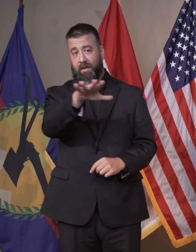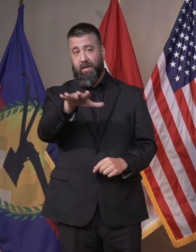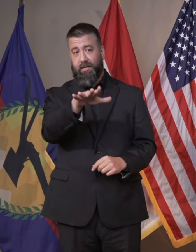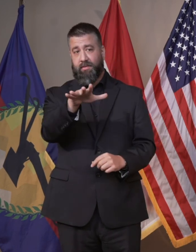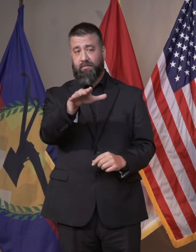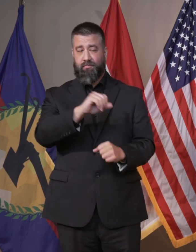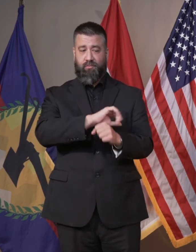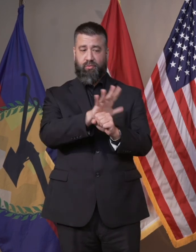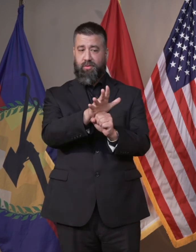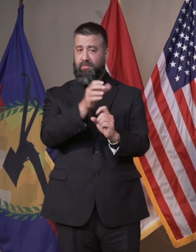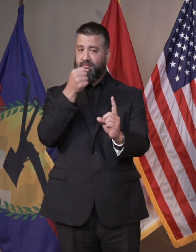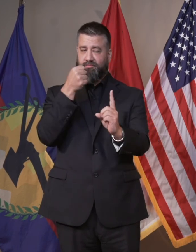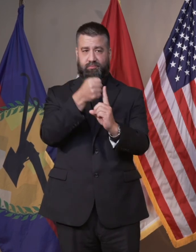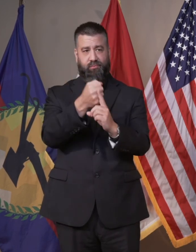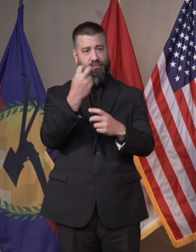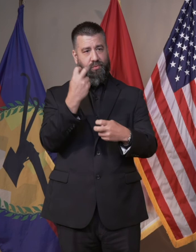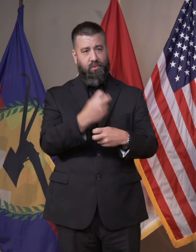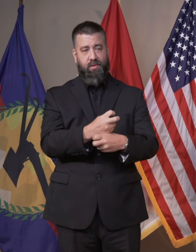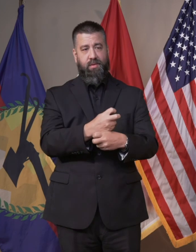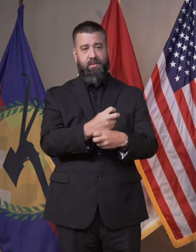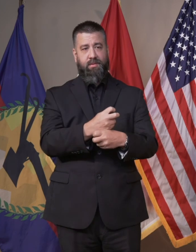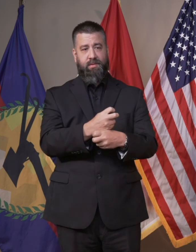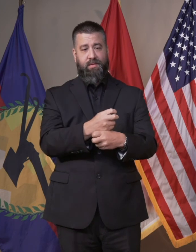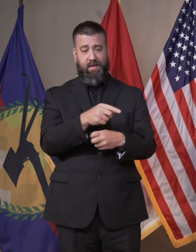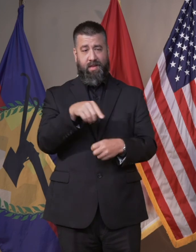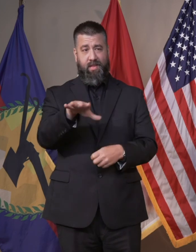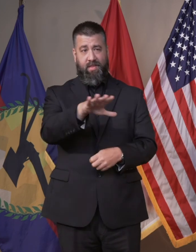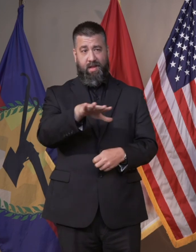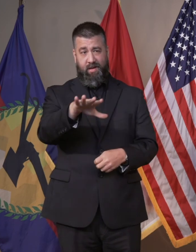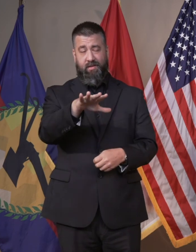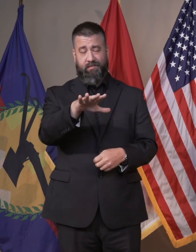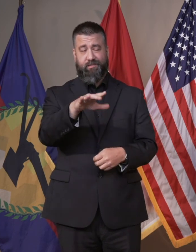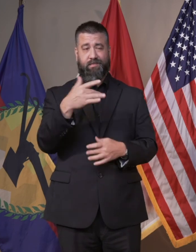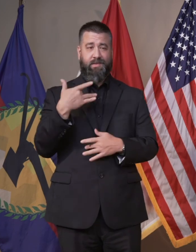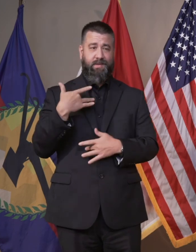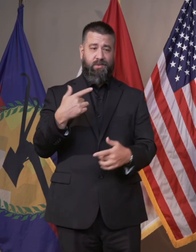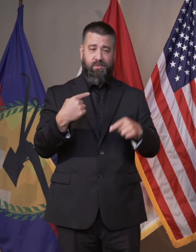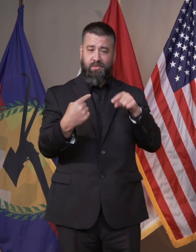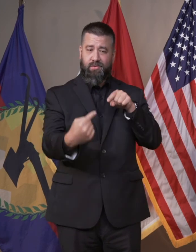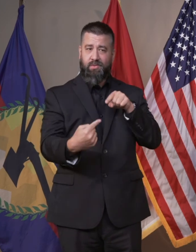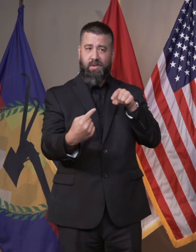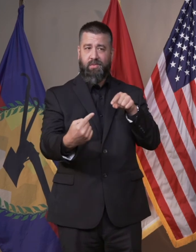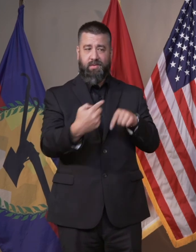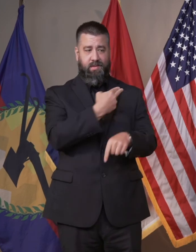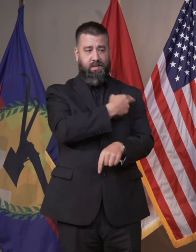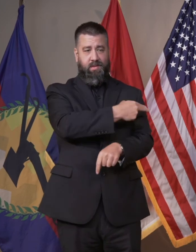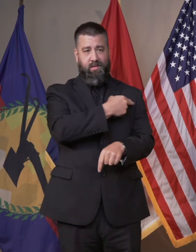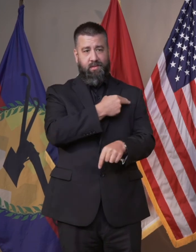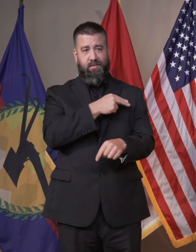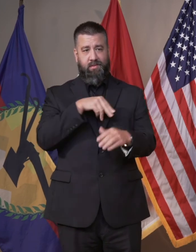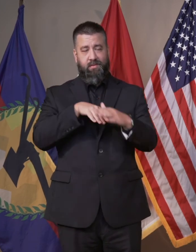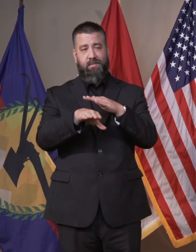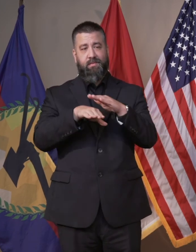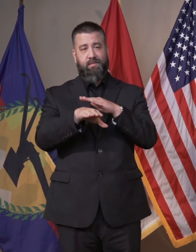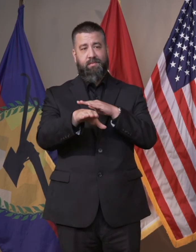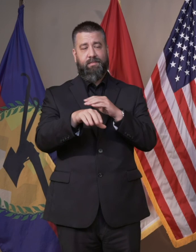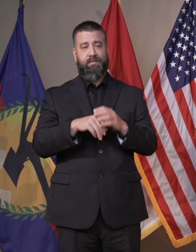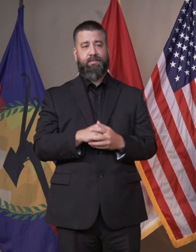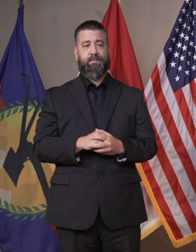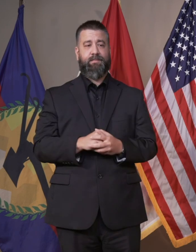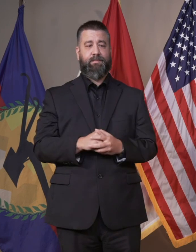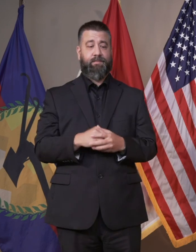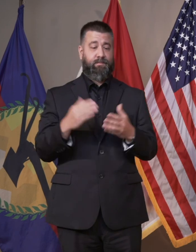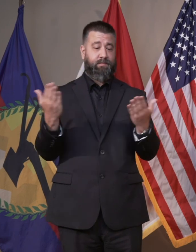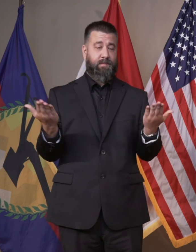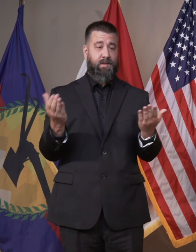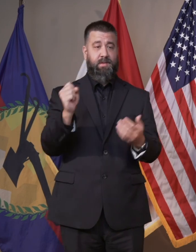our rural areas frequently struggle with access to health care and have limited capacity in their hospitals. In St. Louis County, we